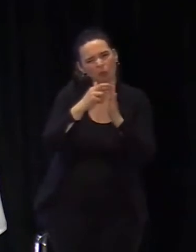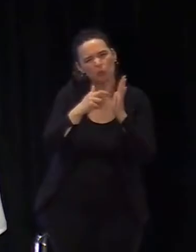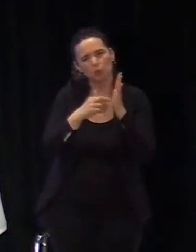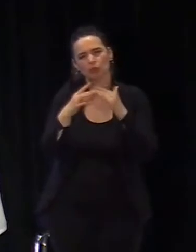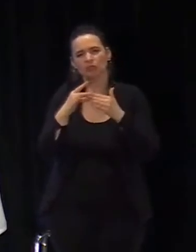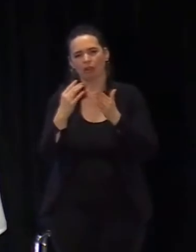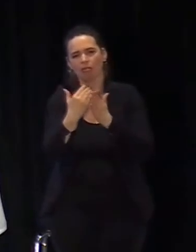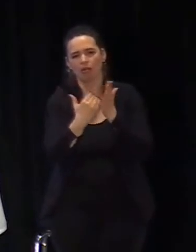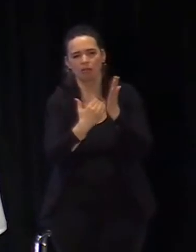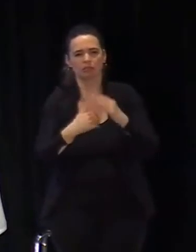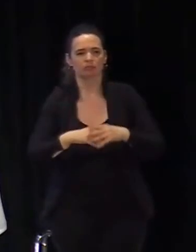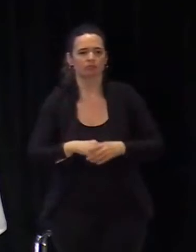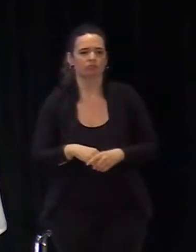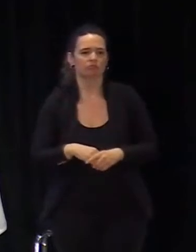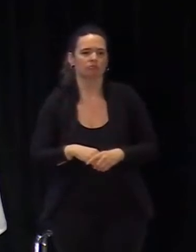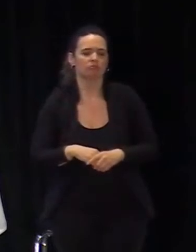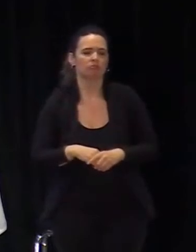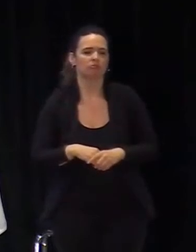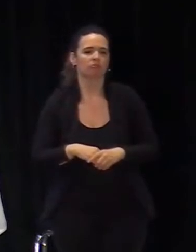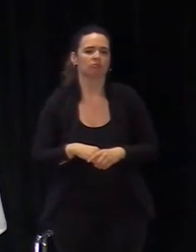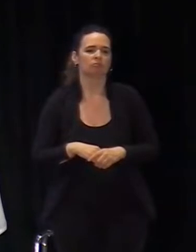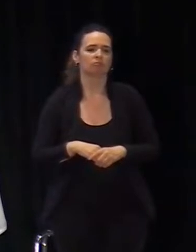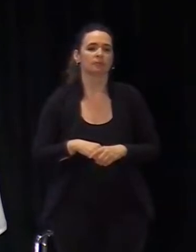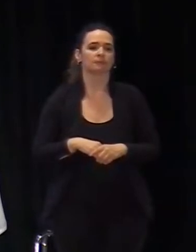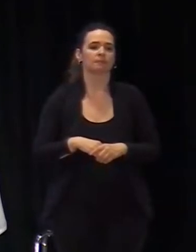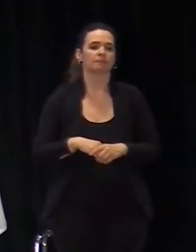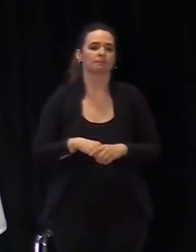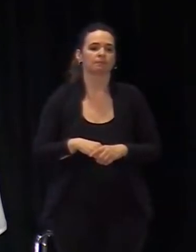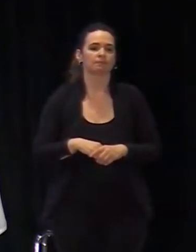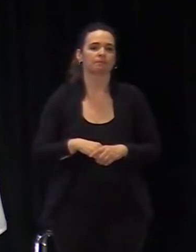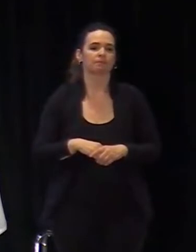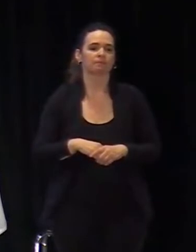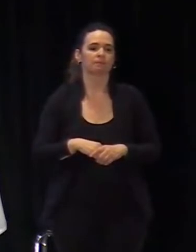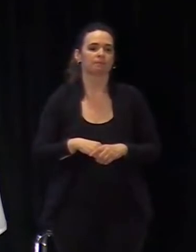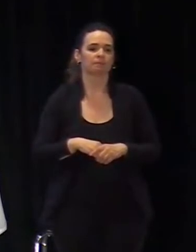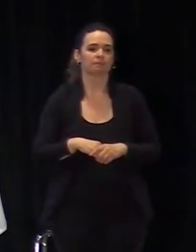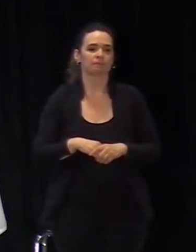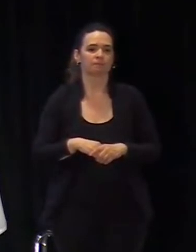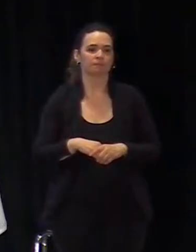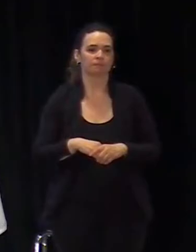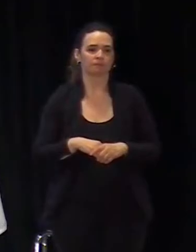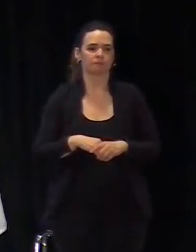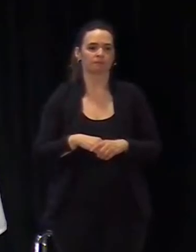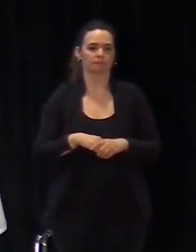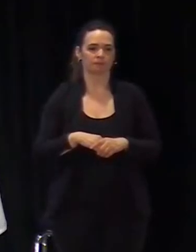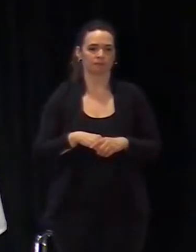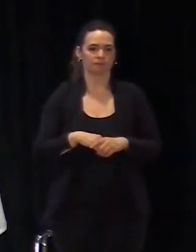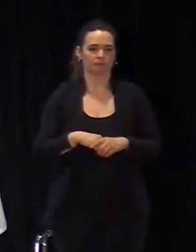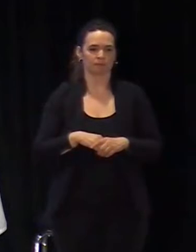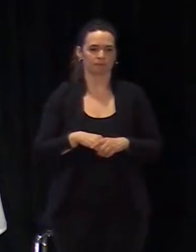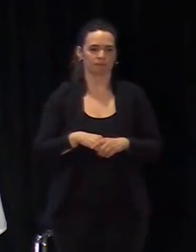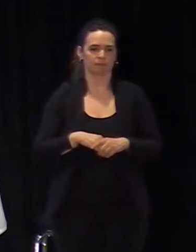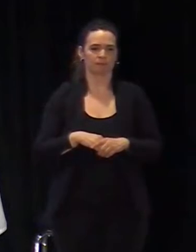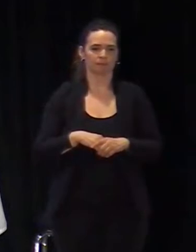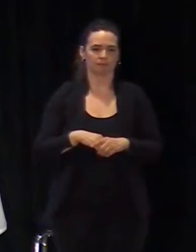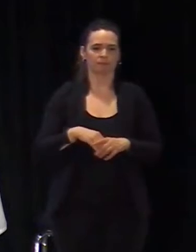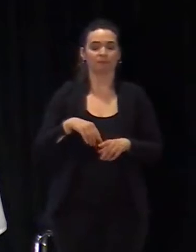I mean, Nico. I mean, I don't know if Nico's tough on CNS. Does he pick a fight with their head coach before? I don't know. Ask him for me. Report